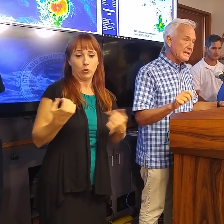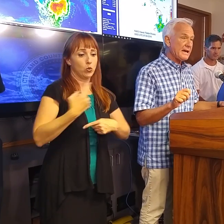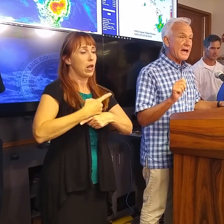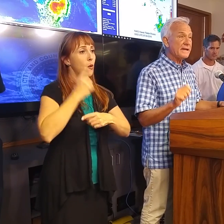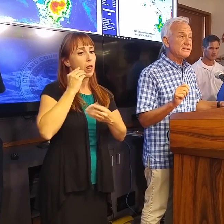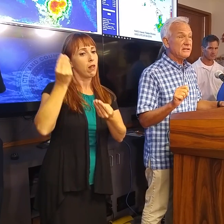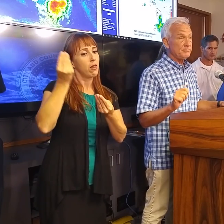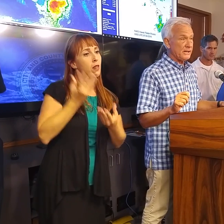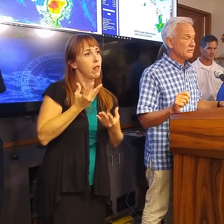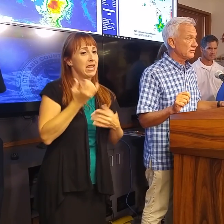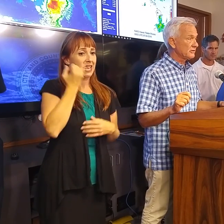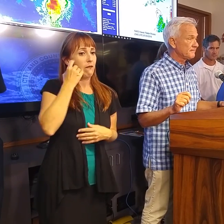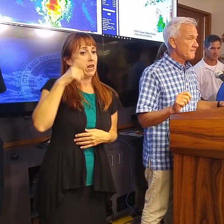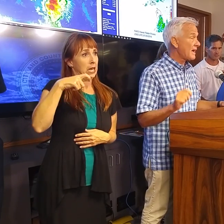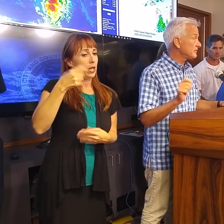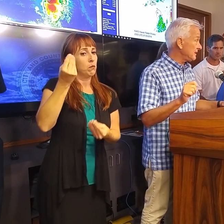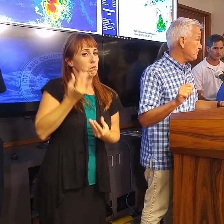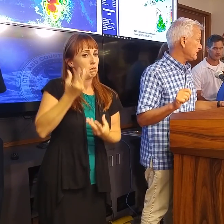on